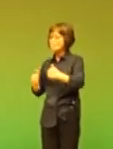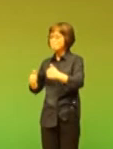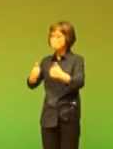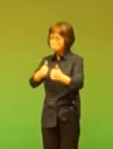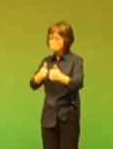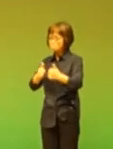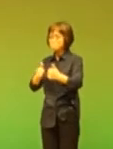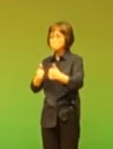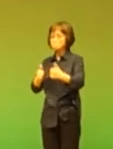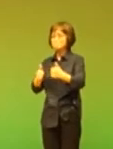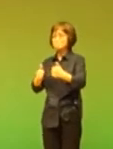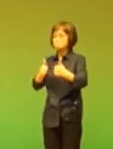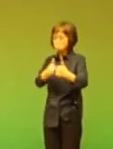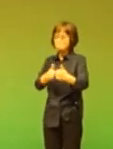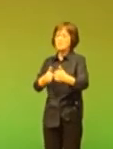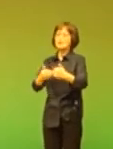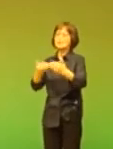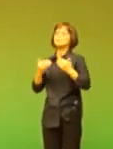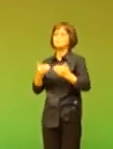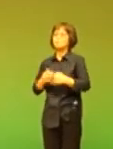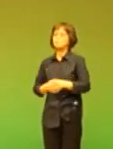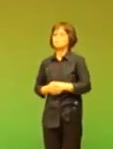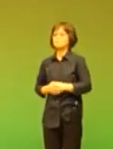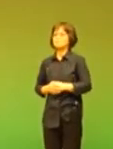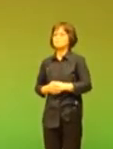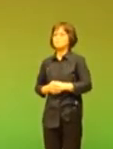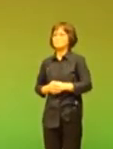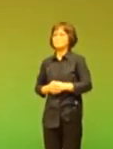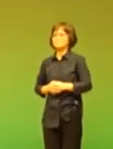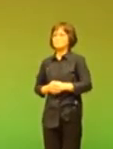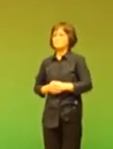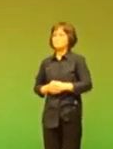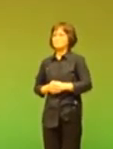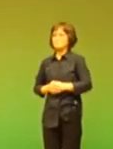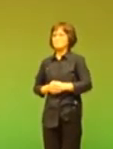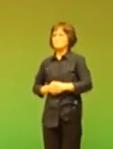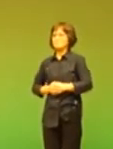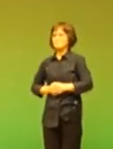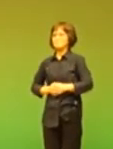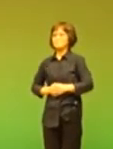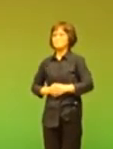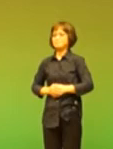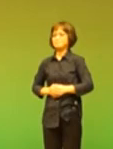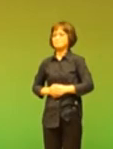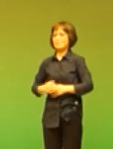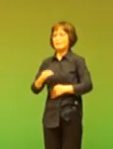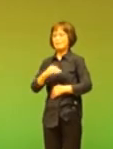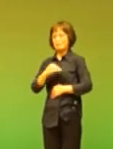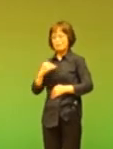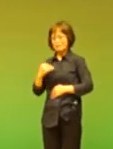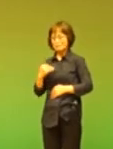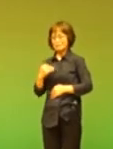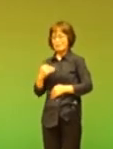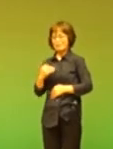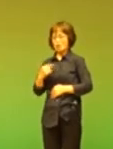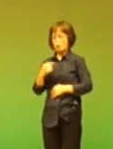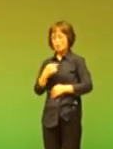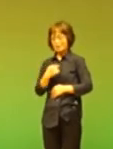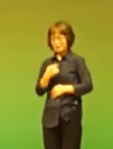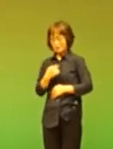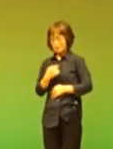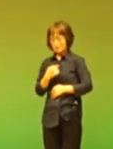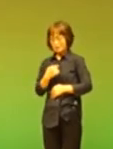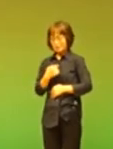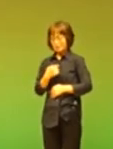states to negotiate the elimination of their nuclear arsenal. I would also encourage the countries